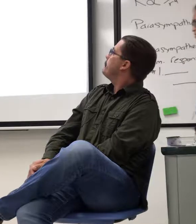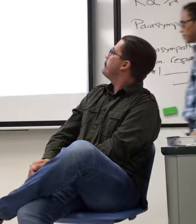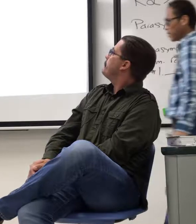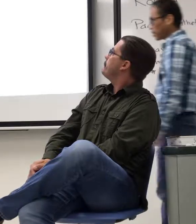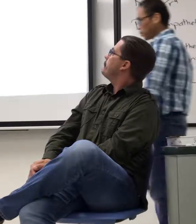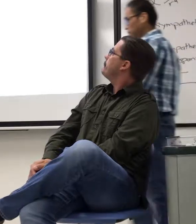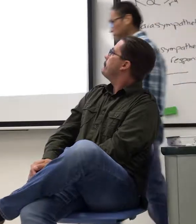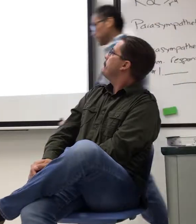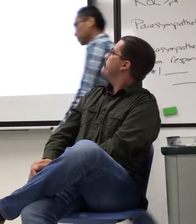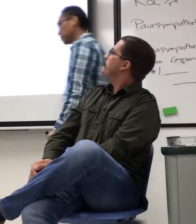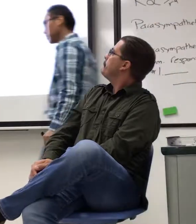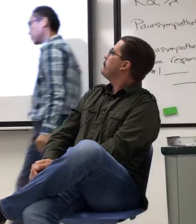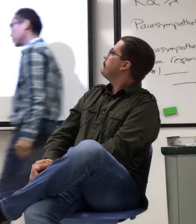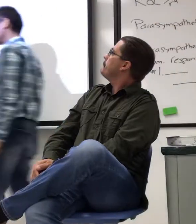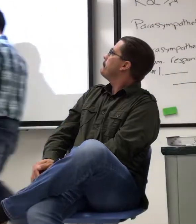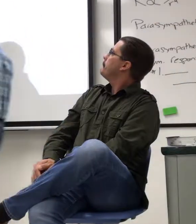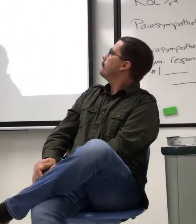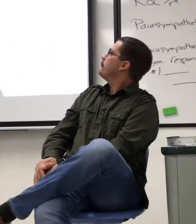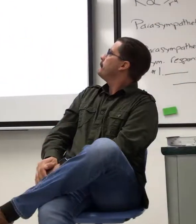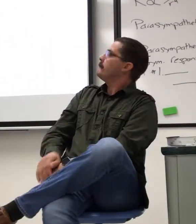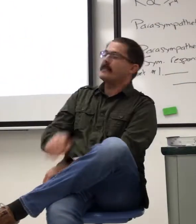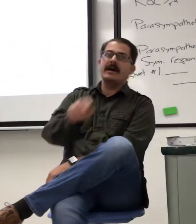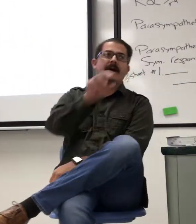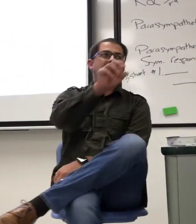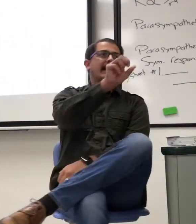SNS is sympathetic nervous system.